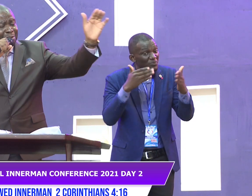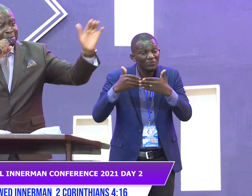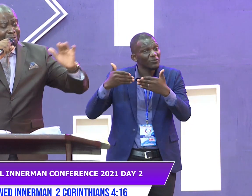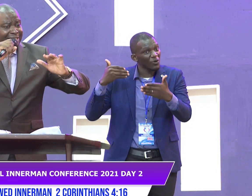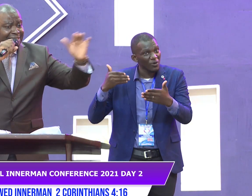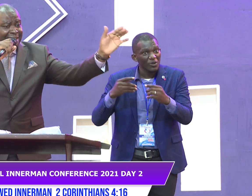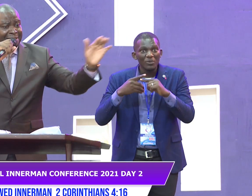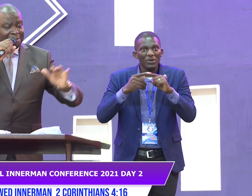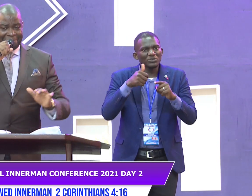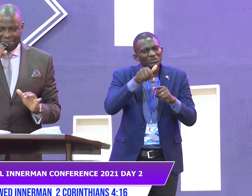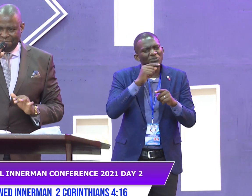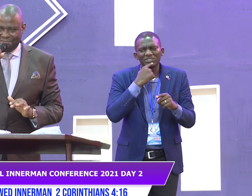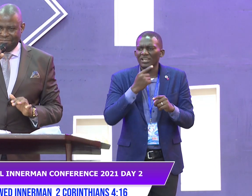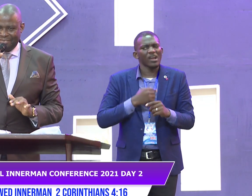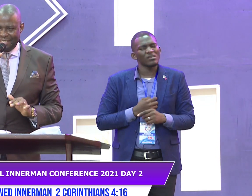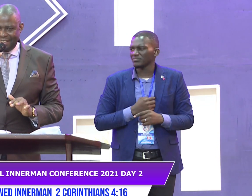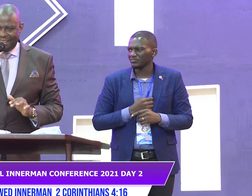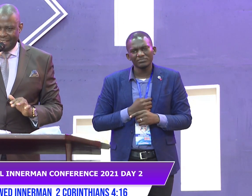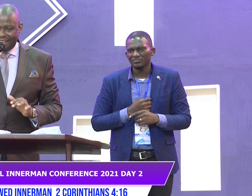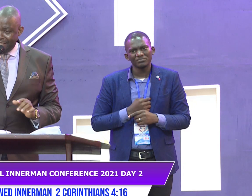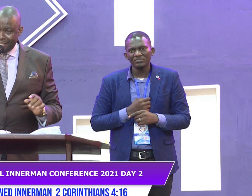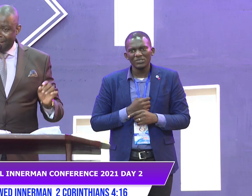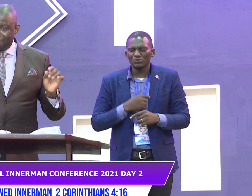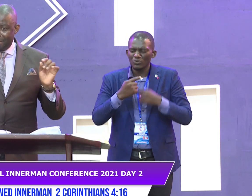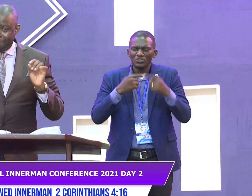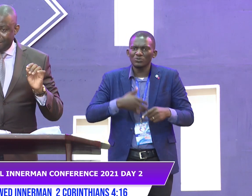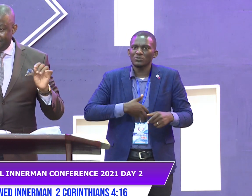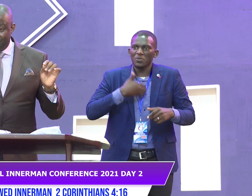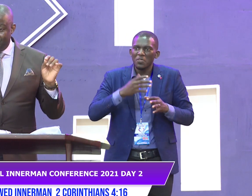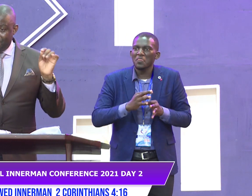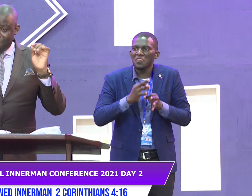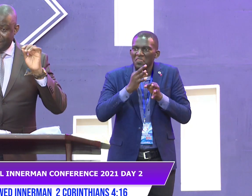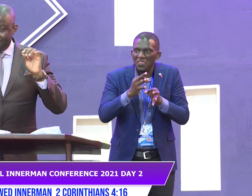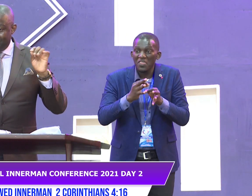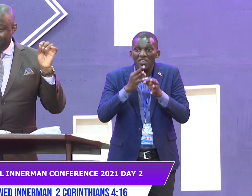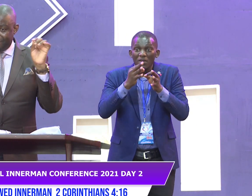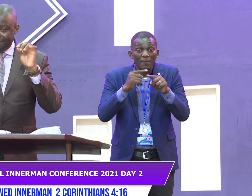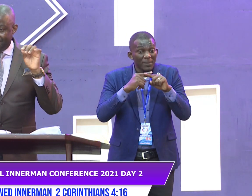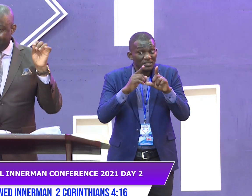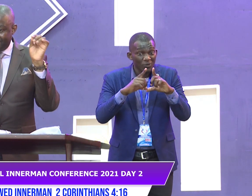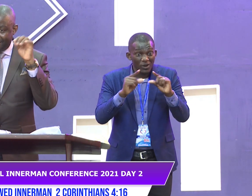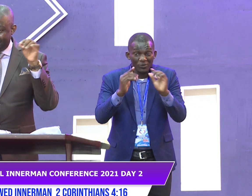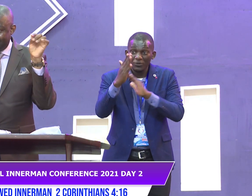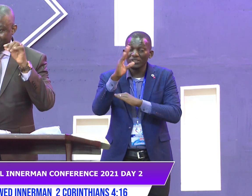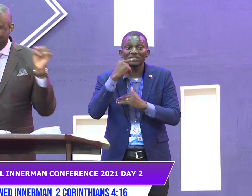time ago. But you have been postponing it. But